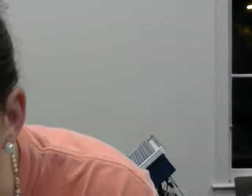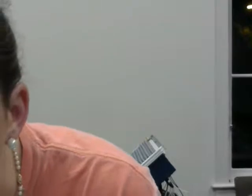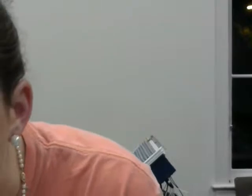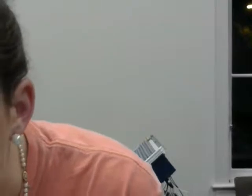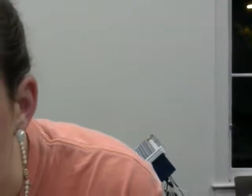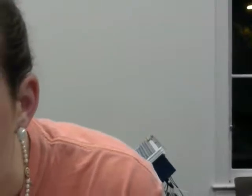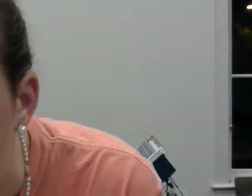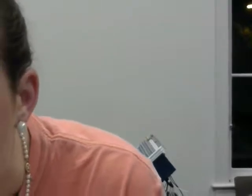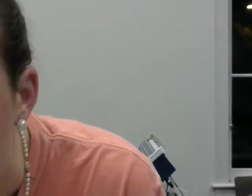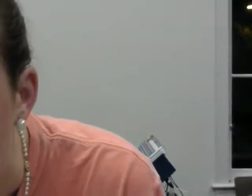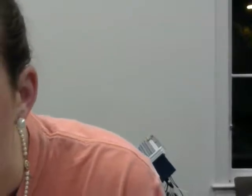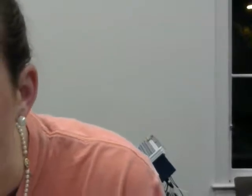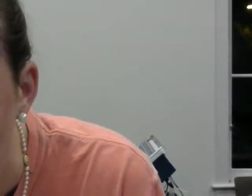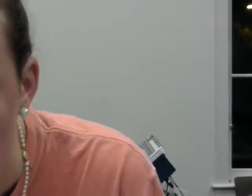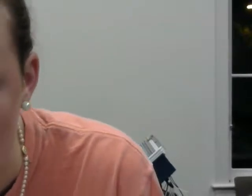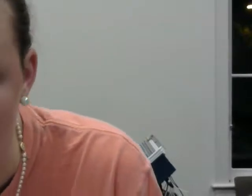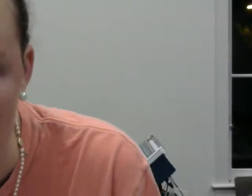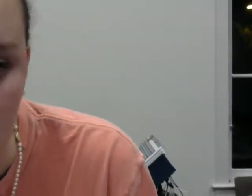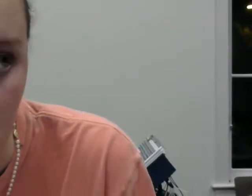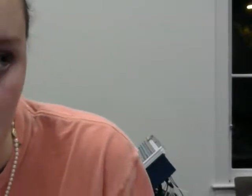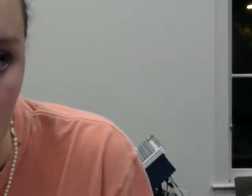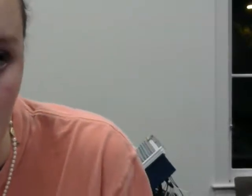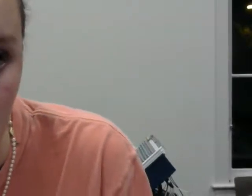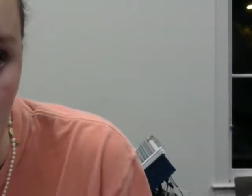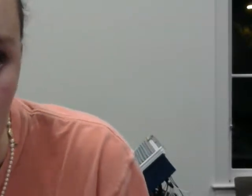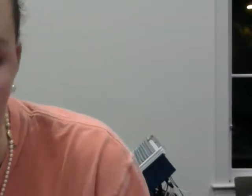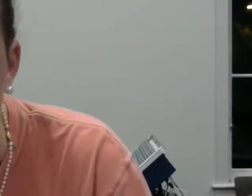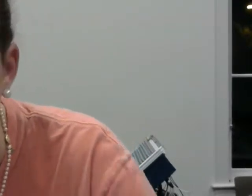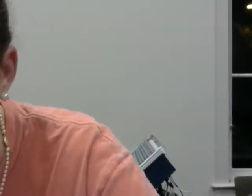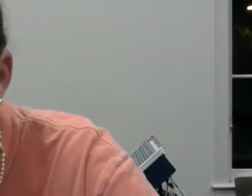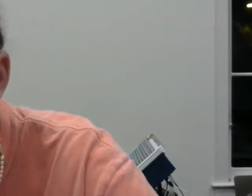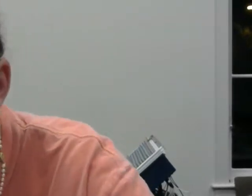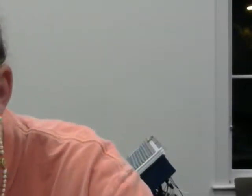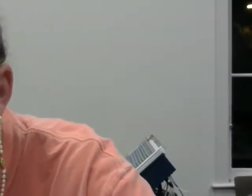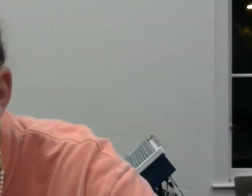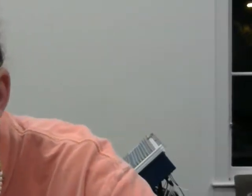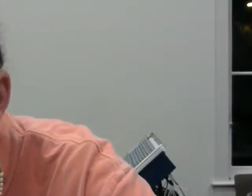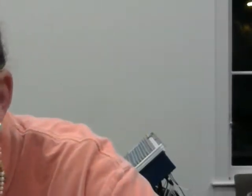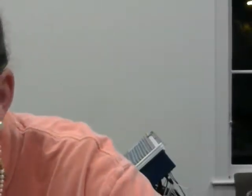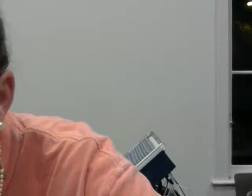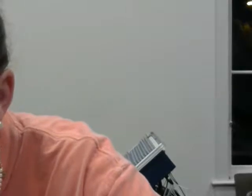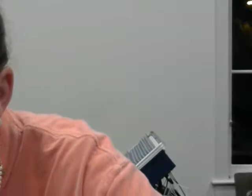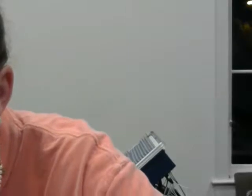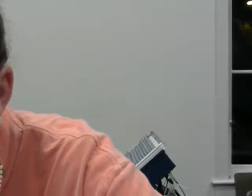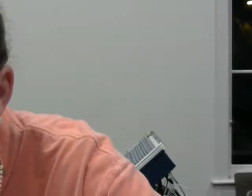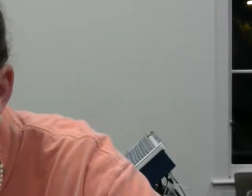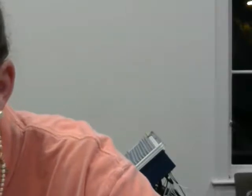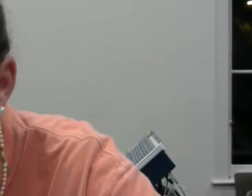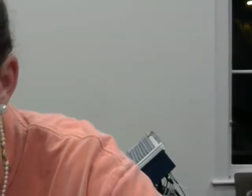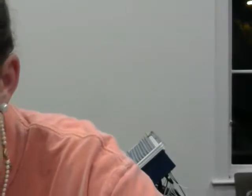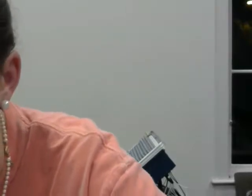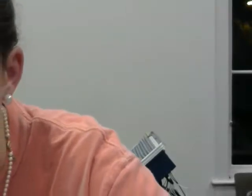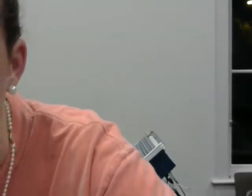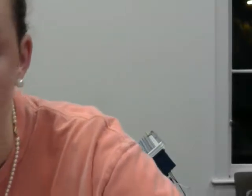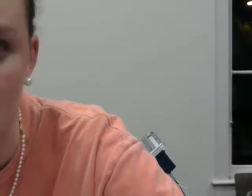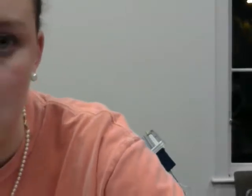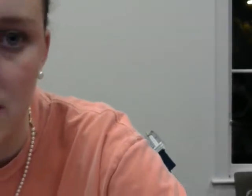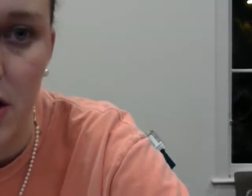8. Do you want to just do the 7:45 one? Is that okay? Or actually, let's do Morris the Midget Moose because it looks